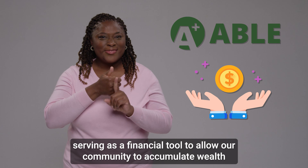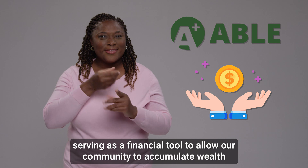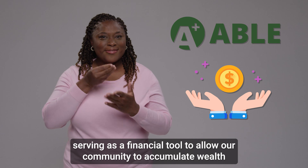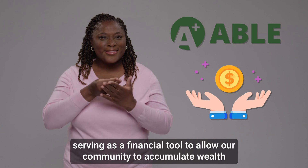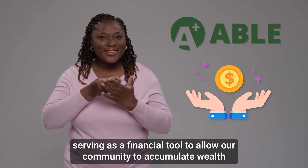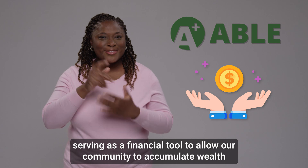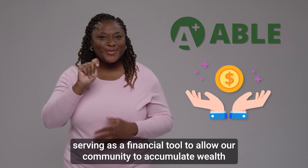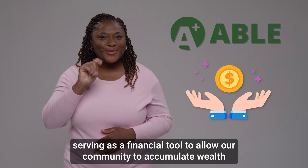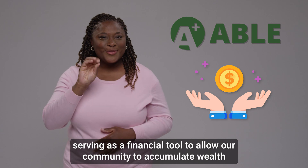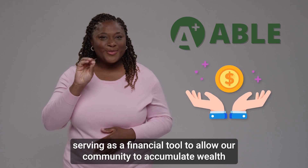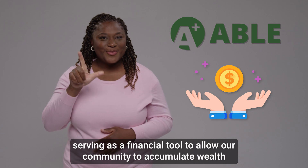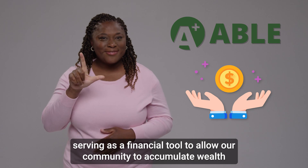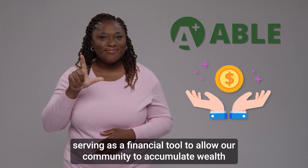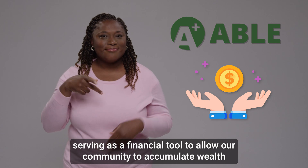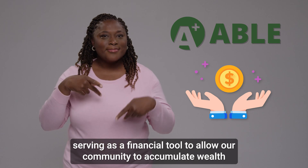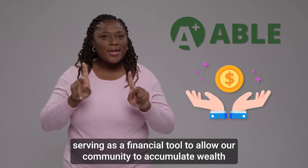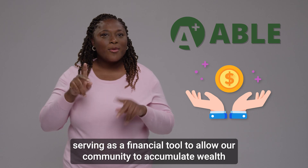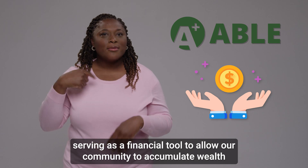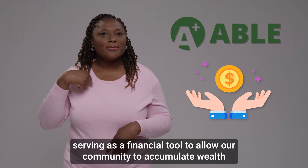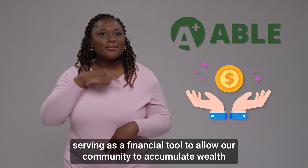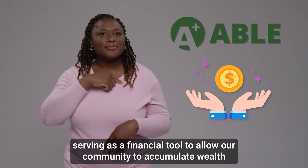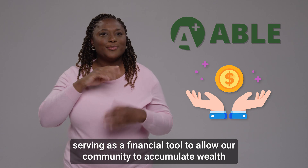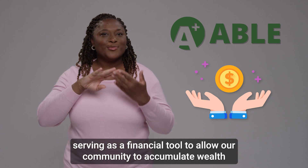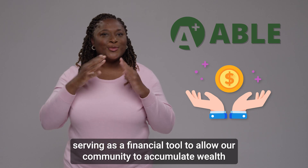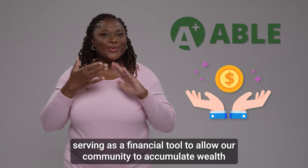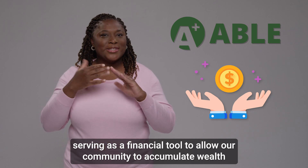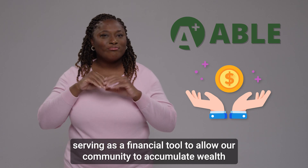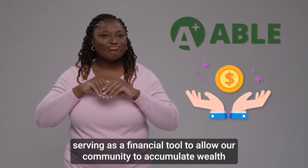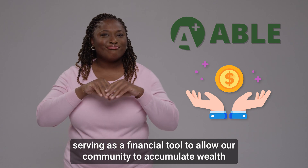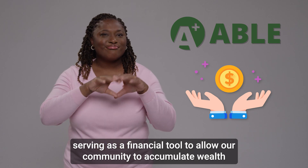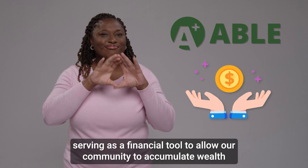serving as a financial tool to allow our community to accumulate wealth